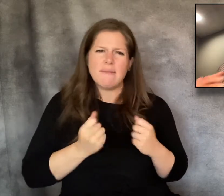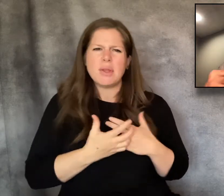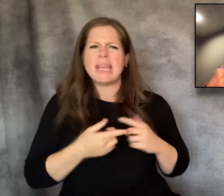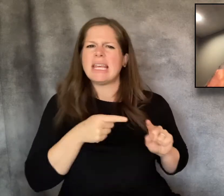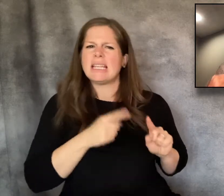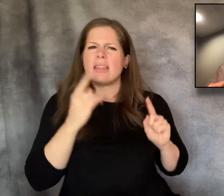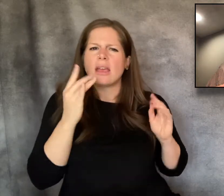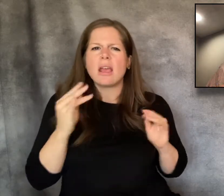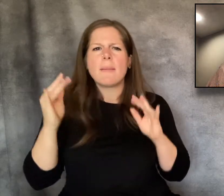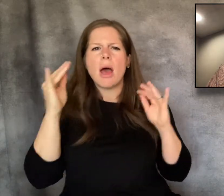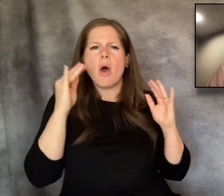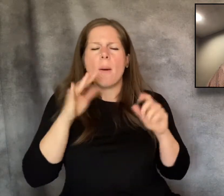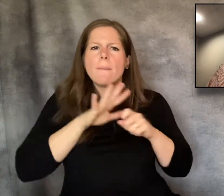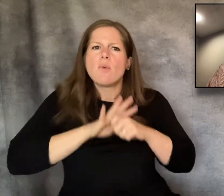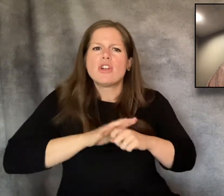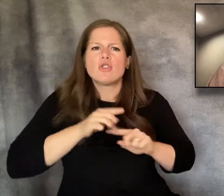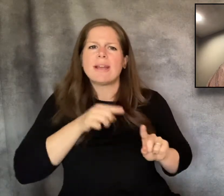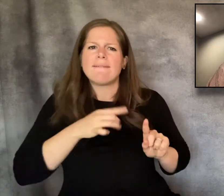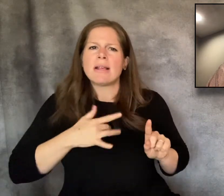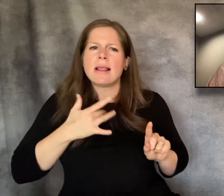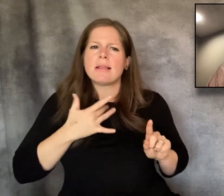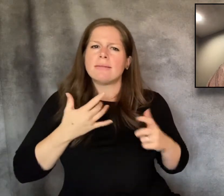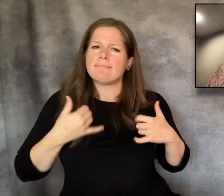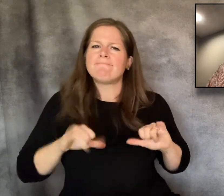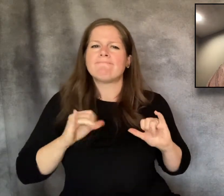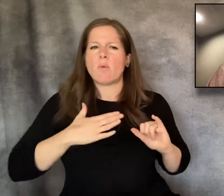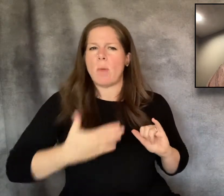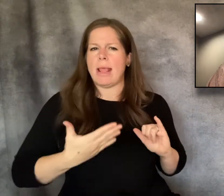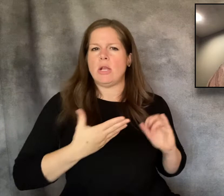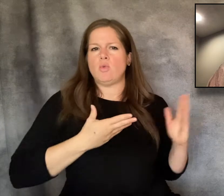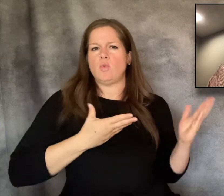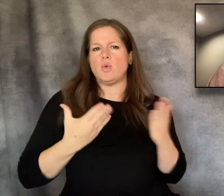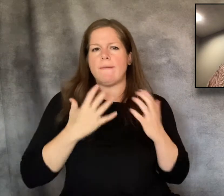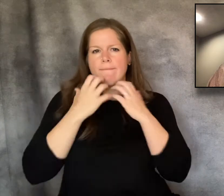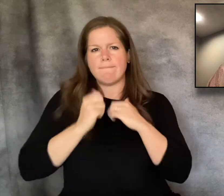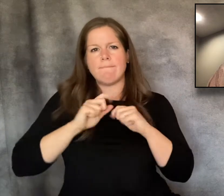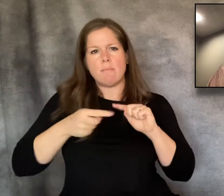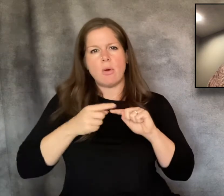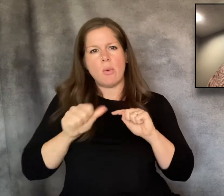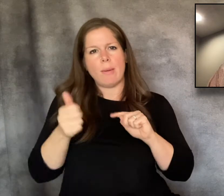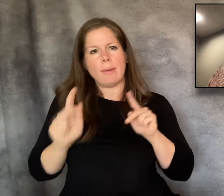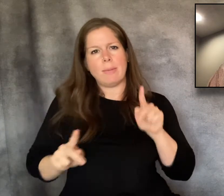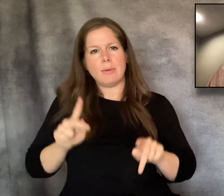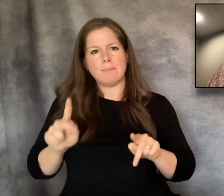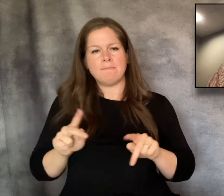come, the pressure, he found his way to care.